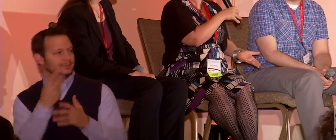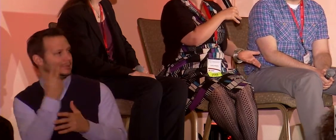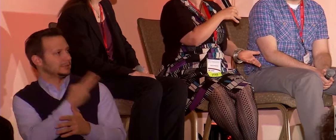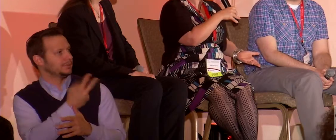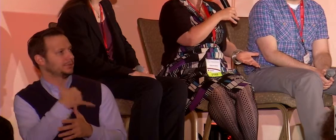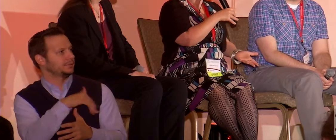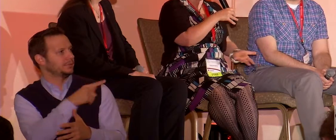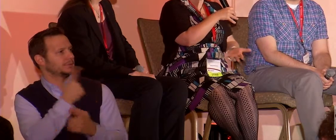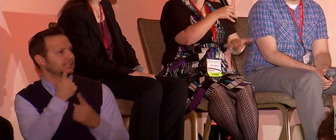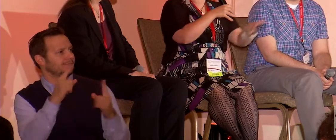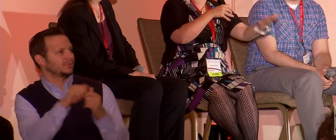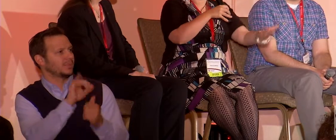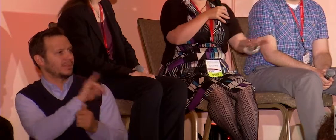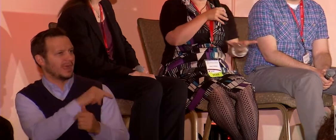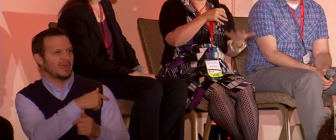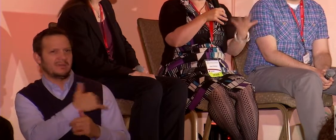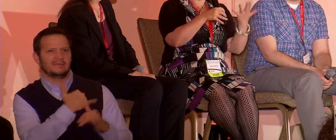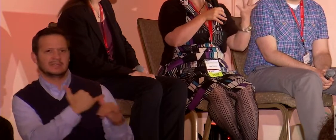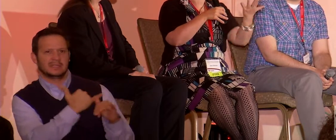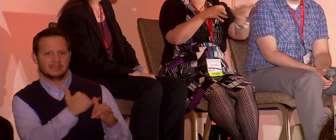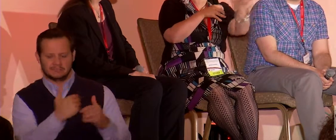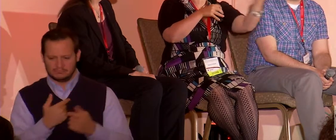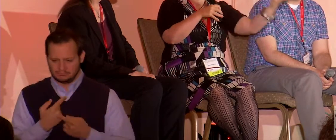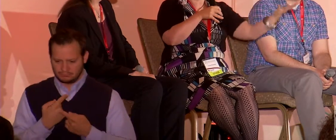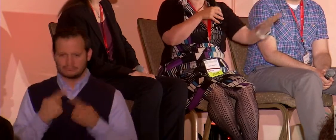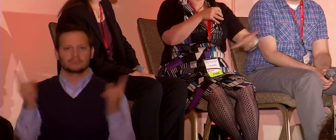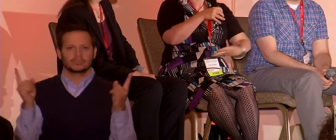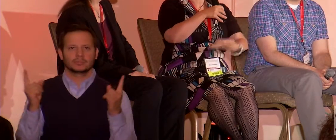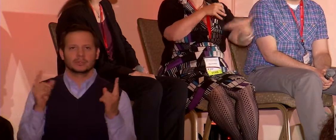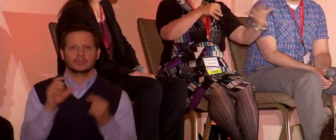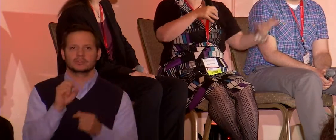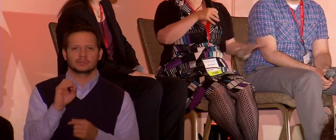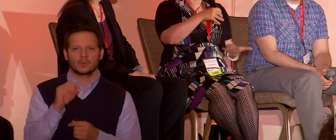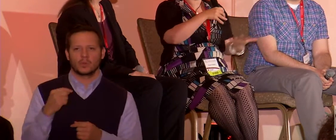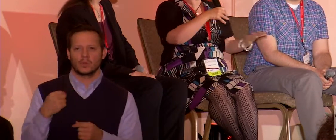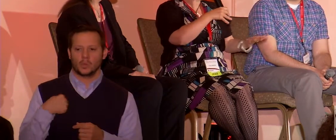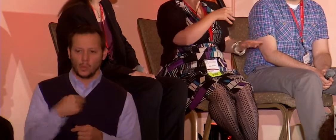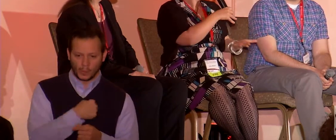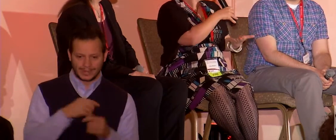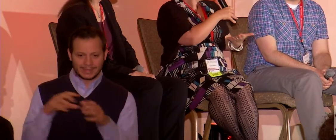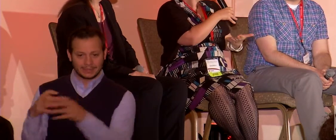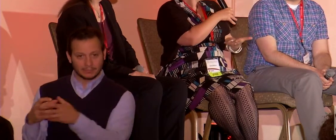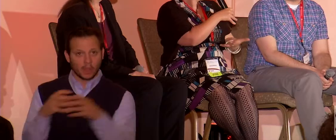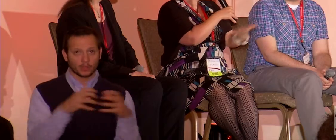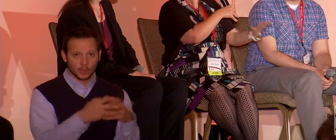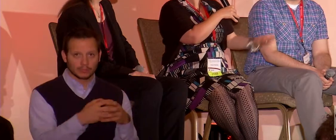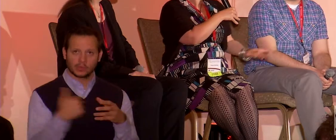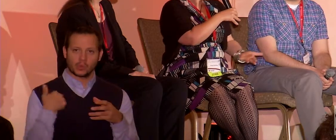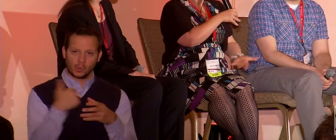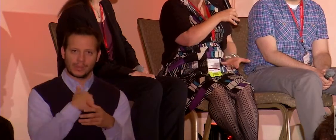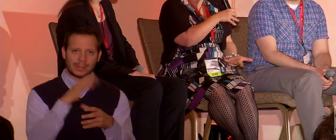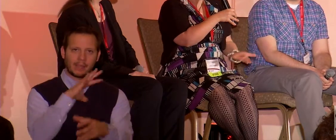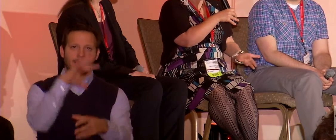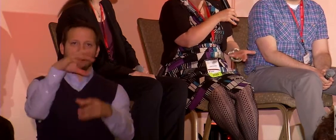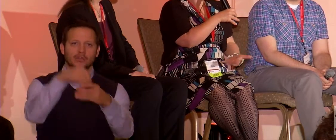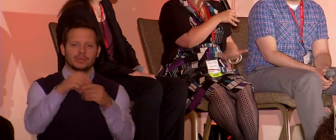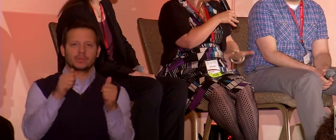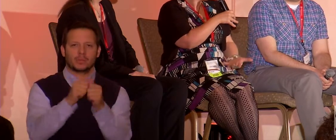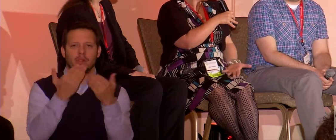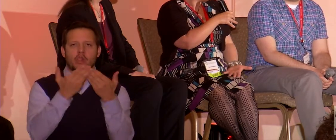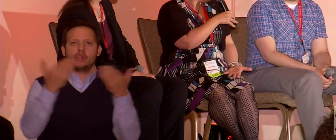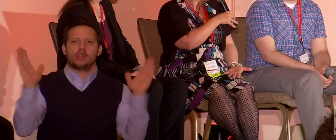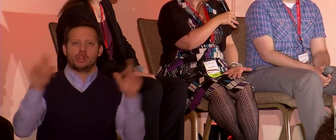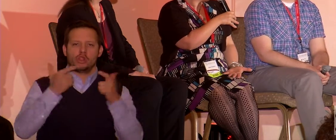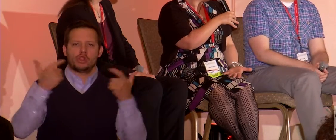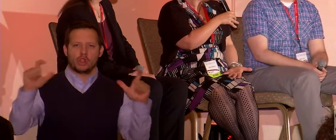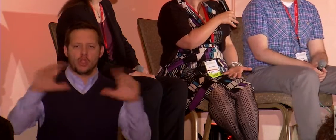success, you know, that we are, you know, very much participants in the larger public sphere. And there is something that's lost